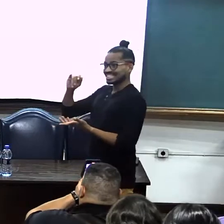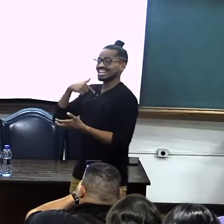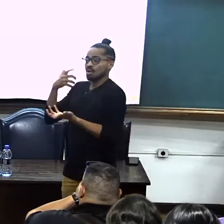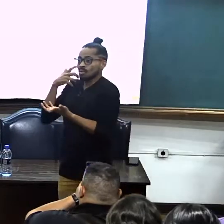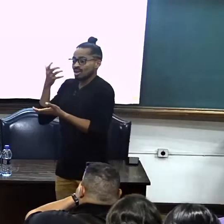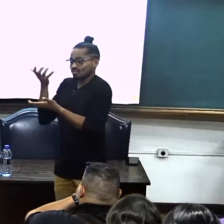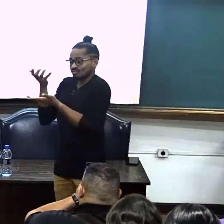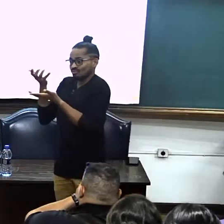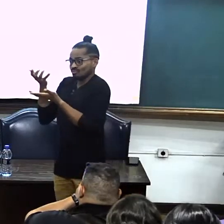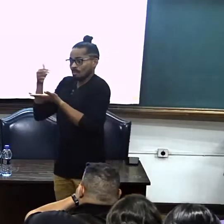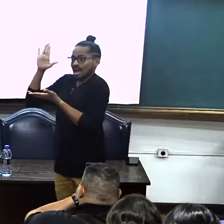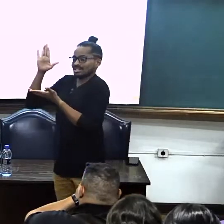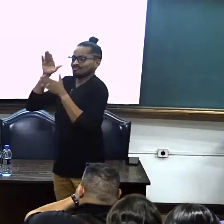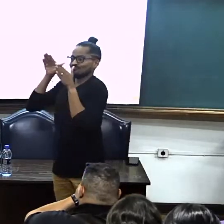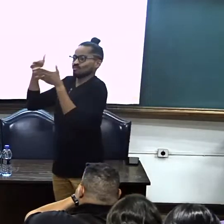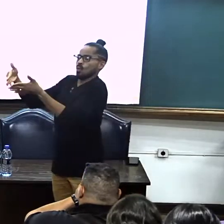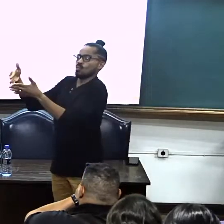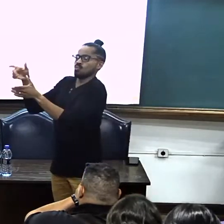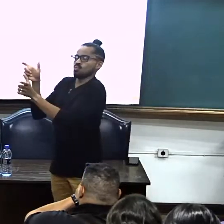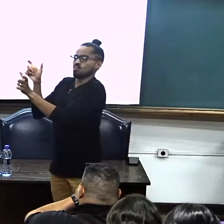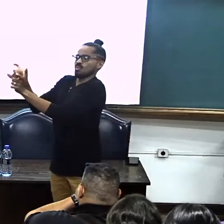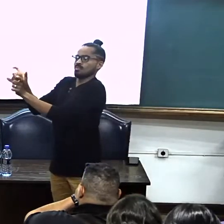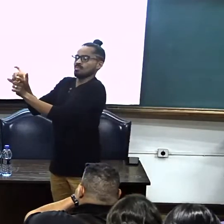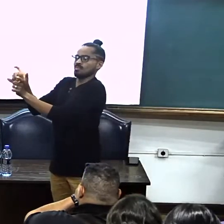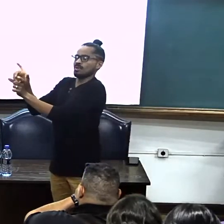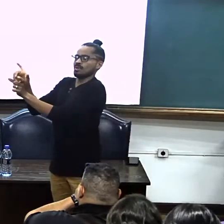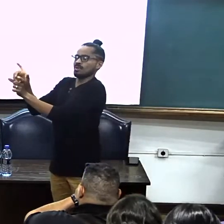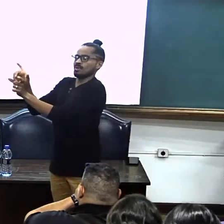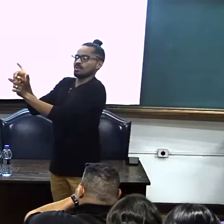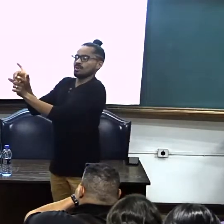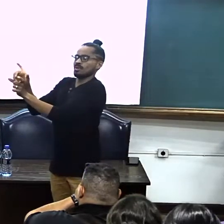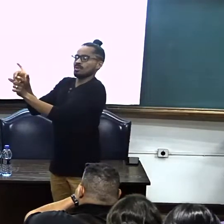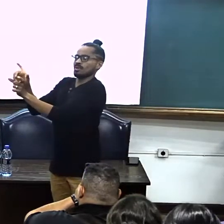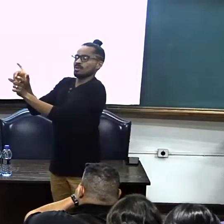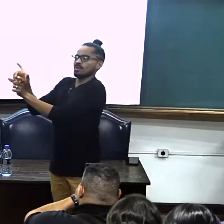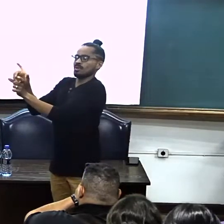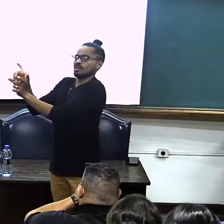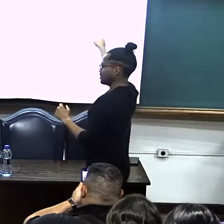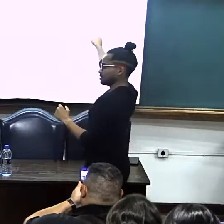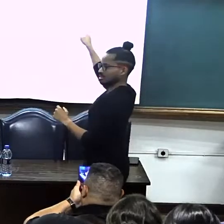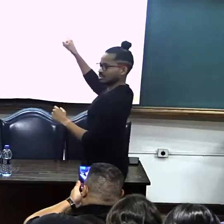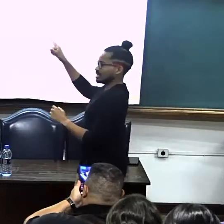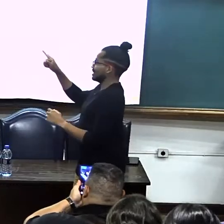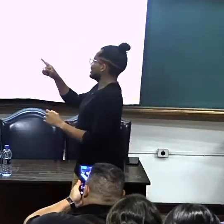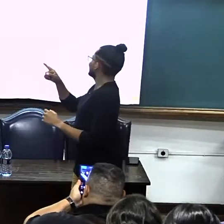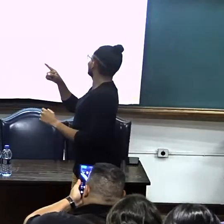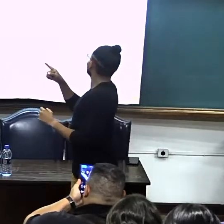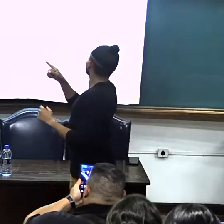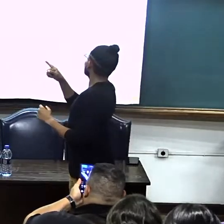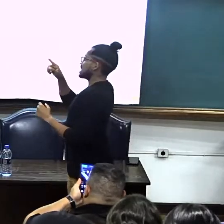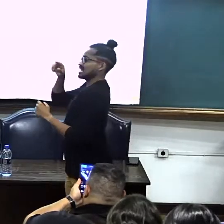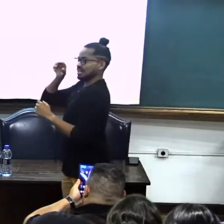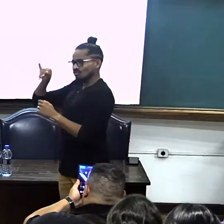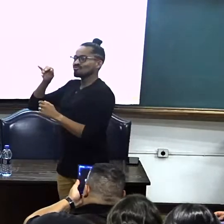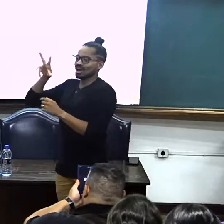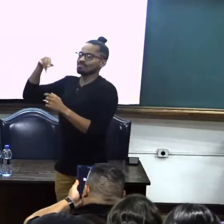the dog, the jaw lowers more. And if we want to say